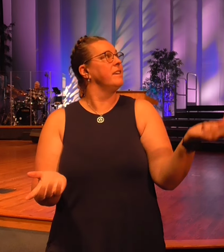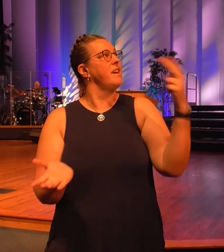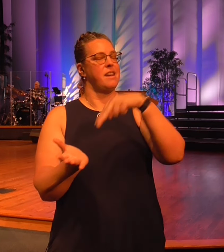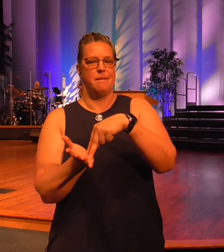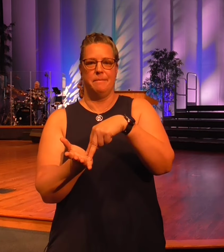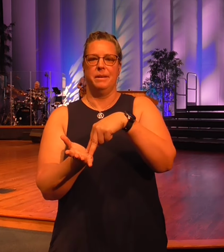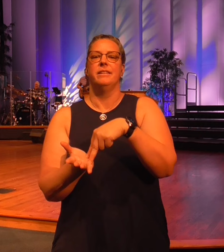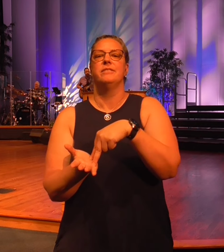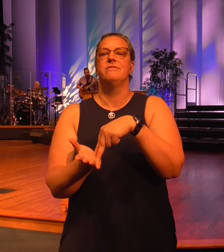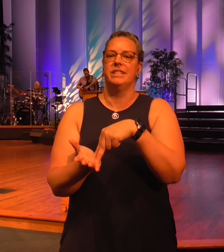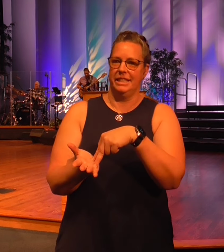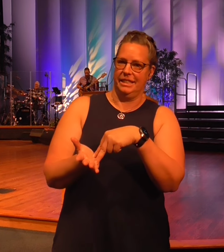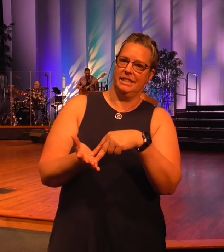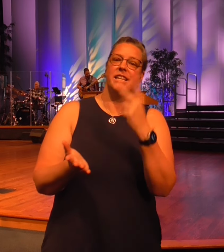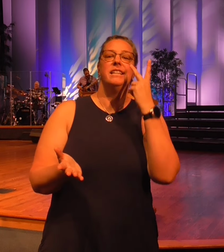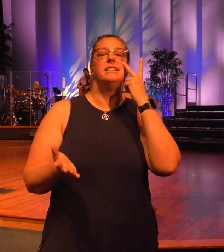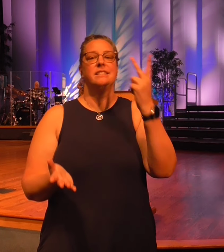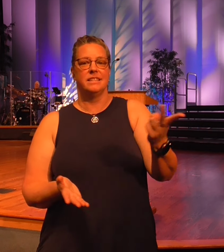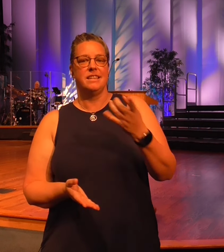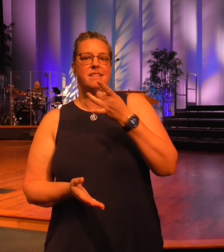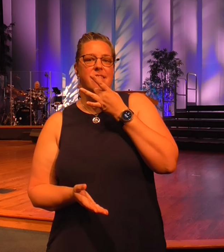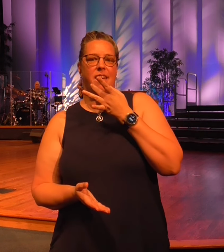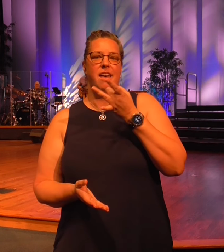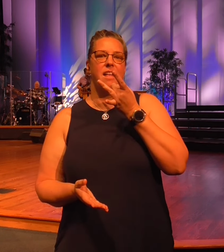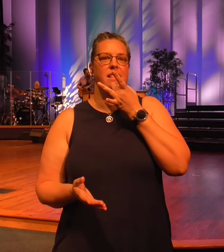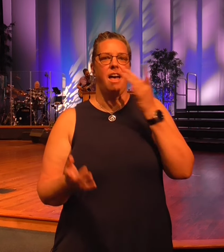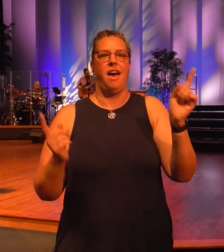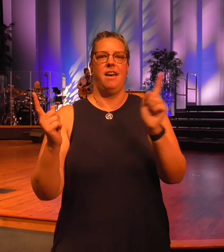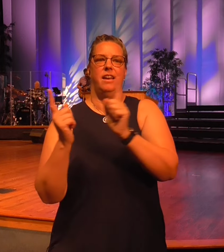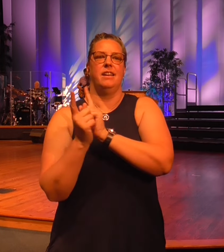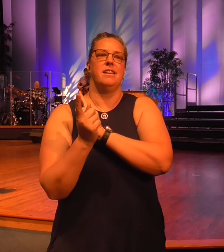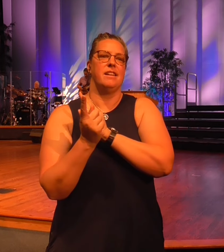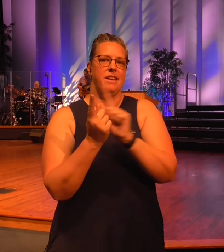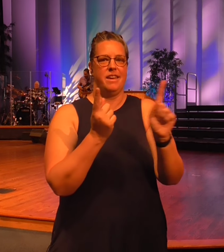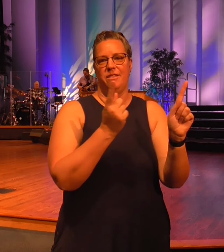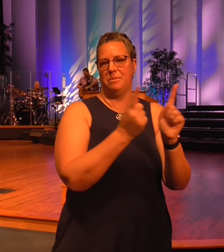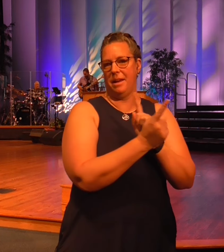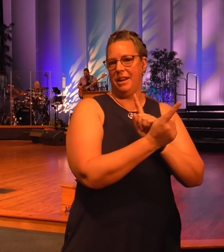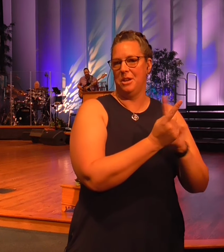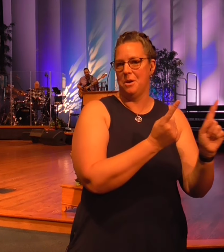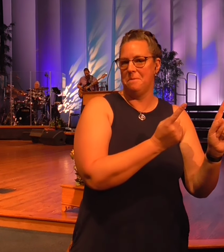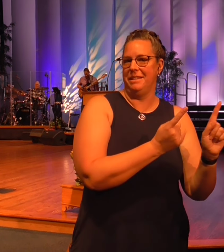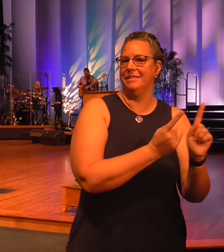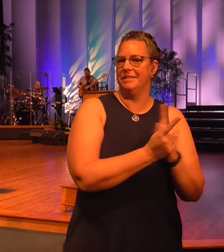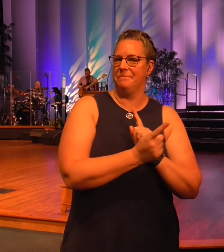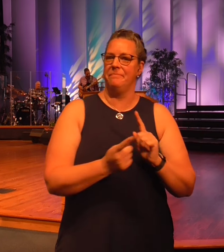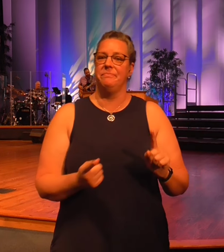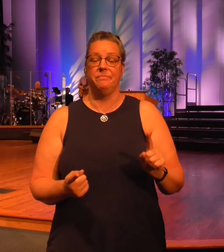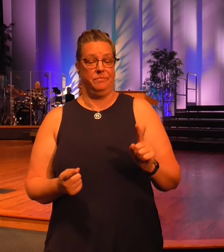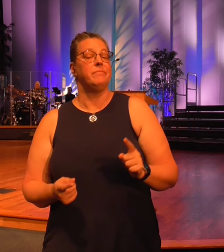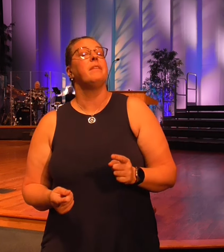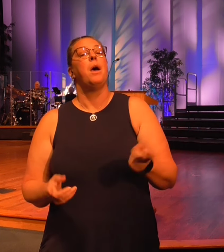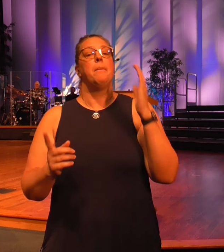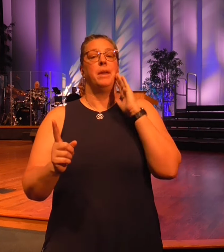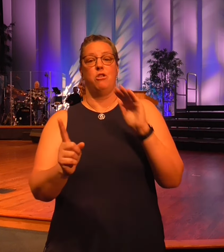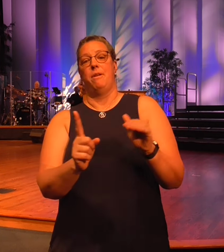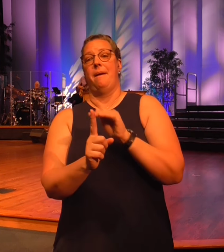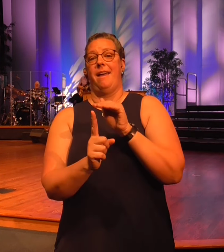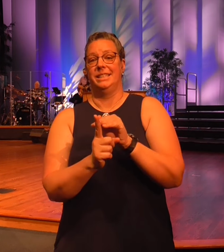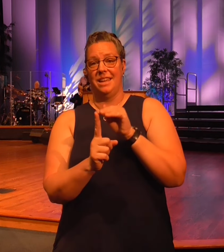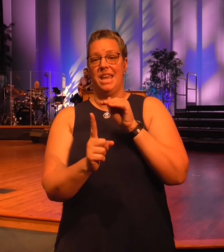Everybody, get up on your feet. See the light in everybody you meet. Let us